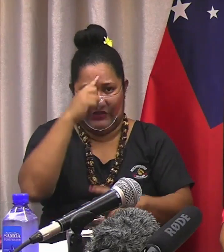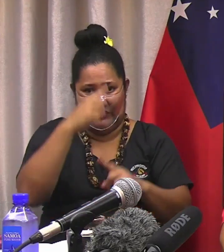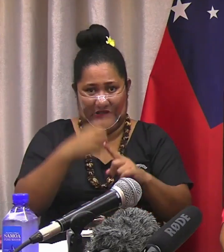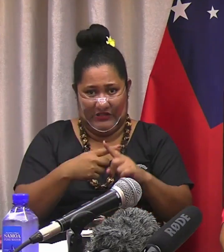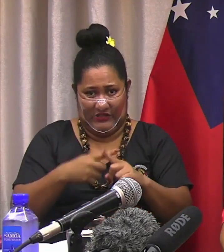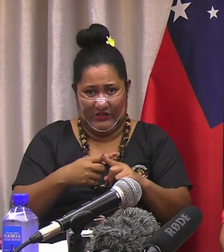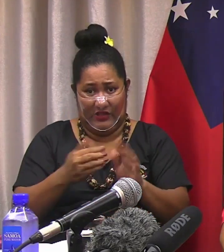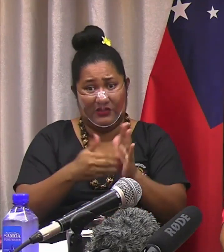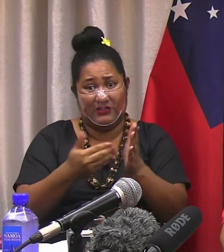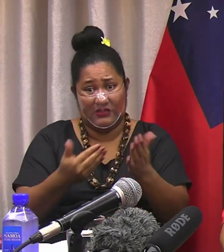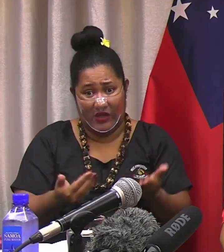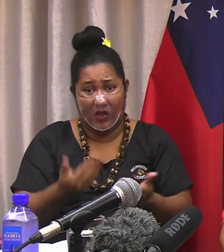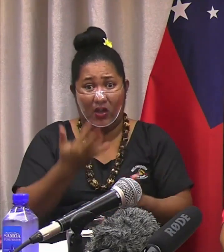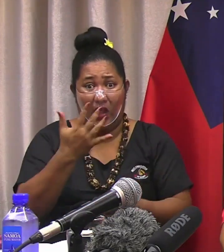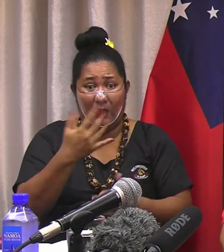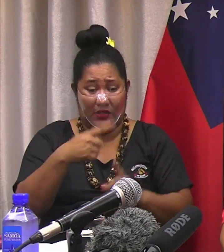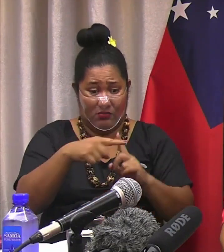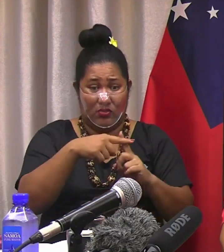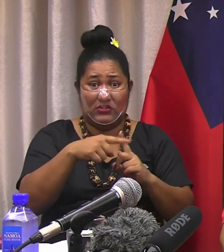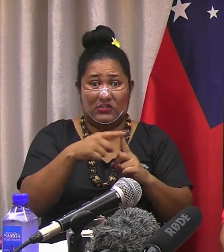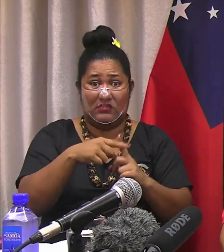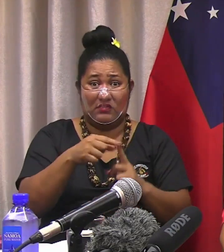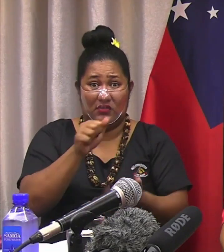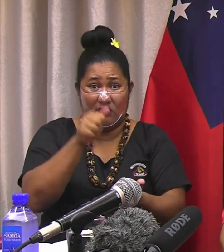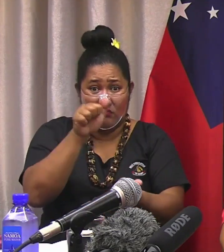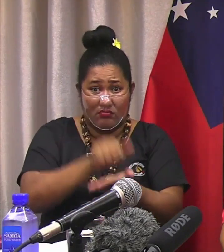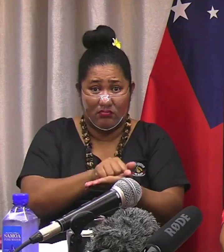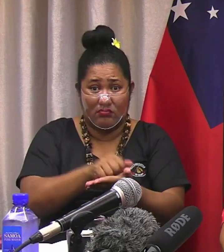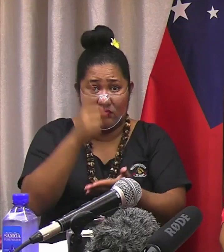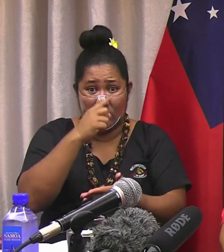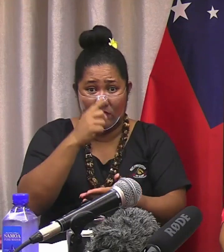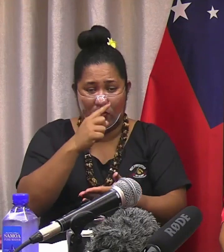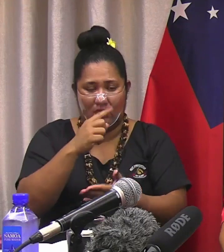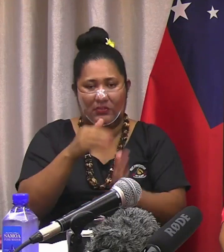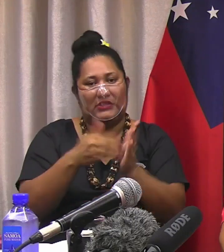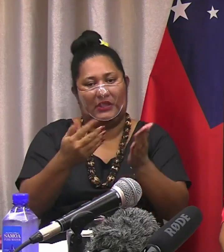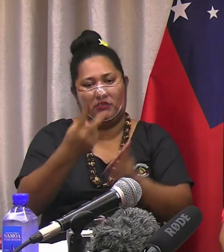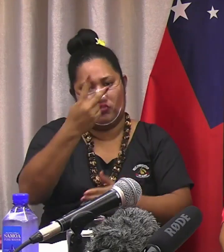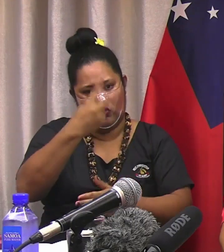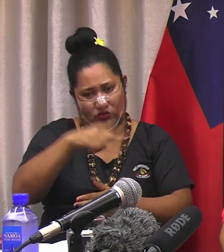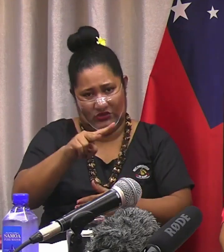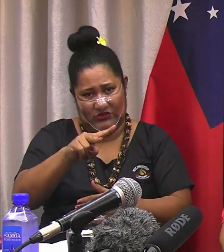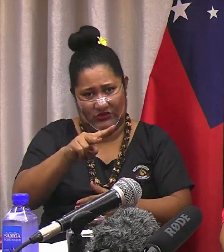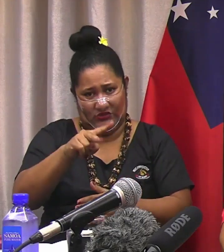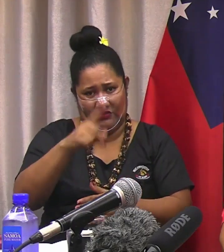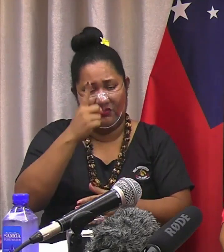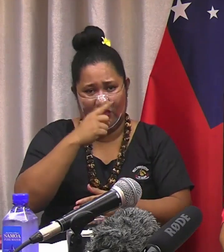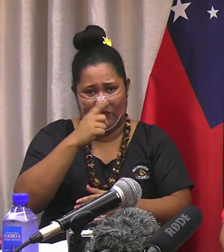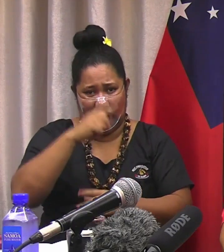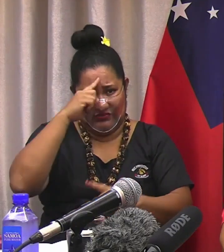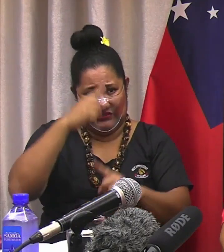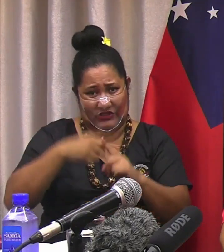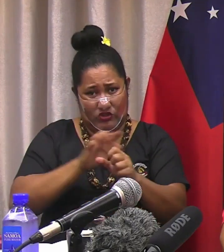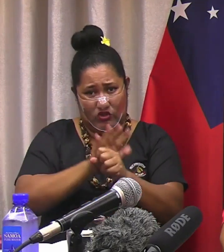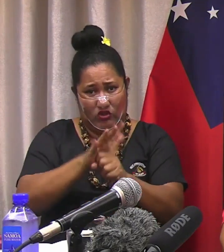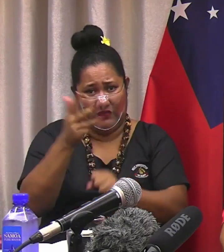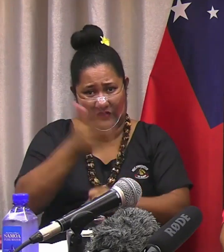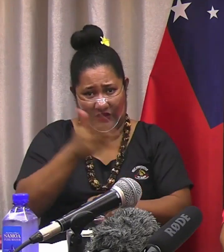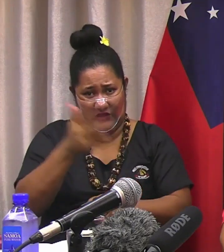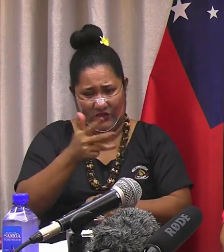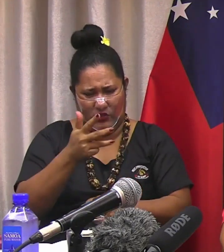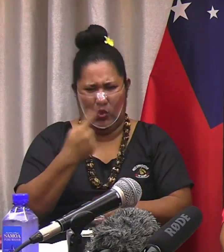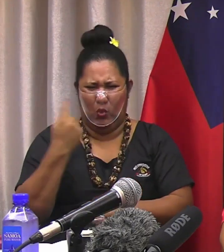number of positive cases to 20. These 5 cases are frontline